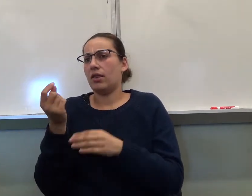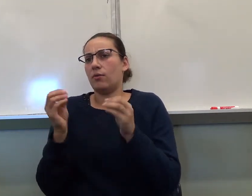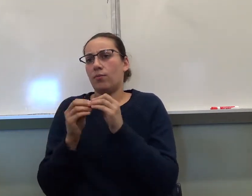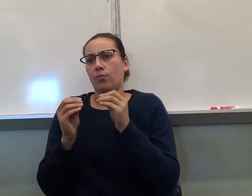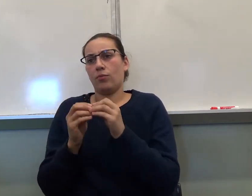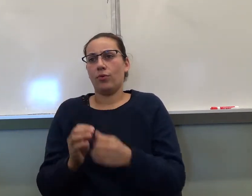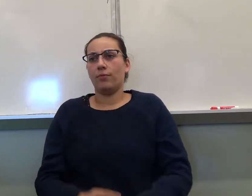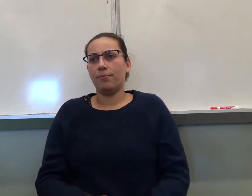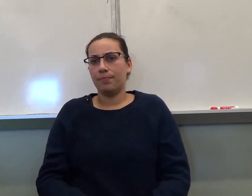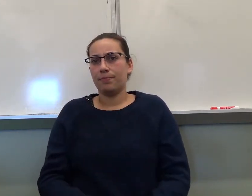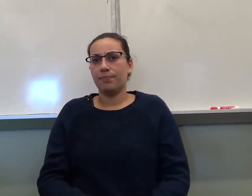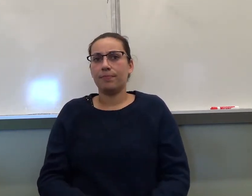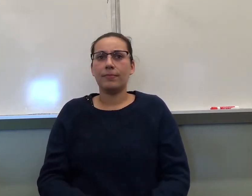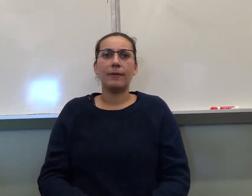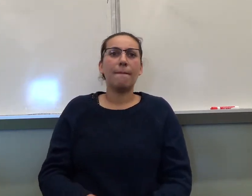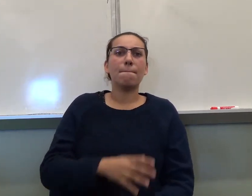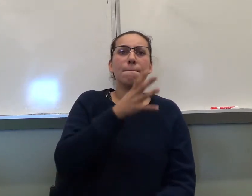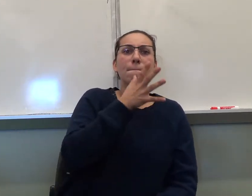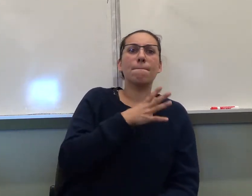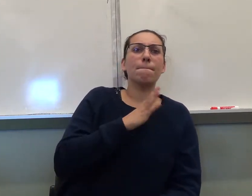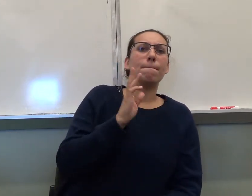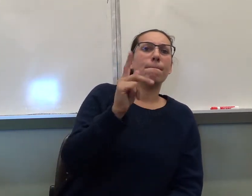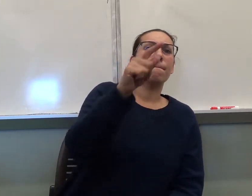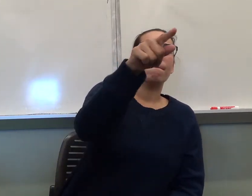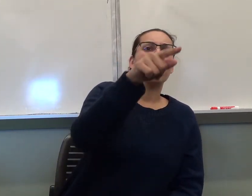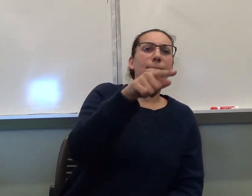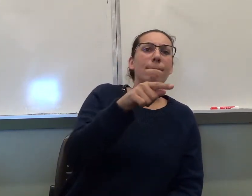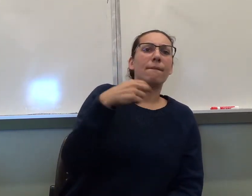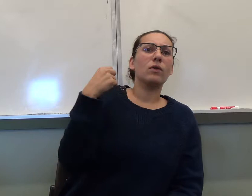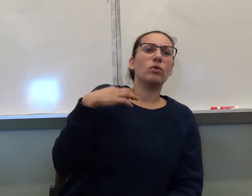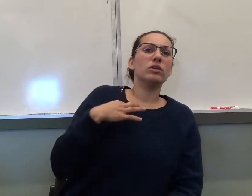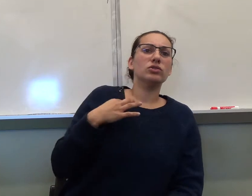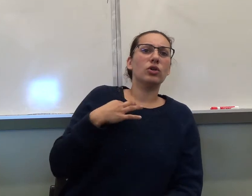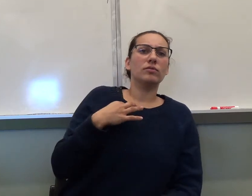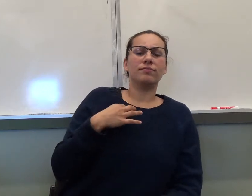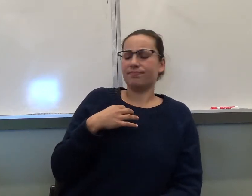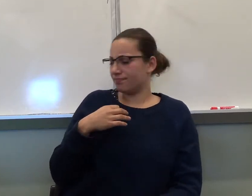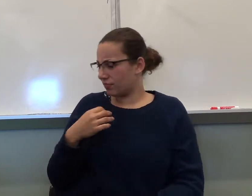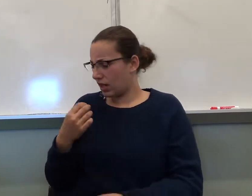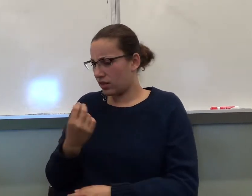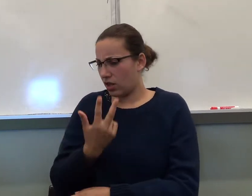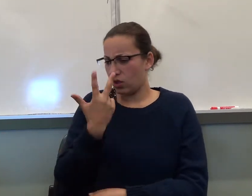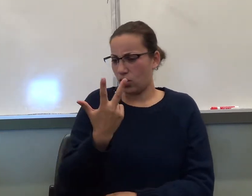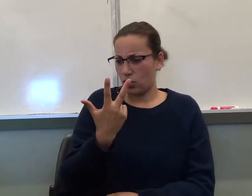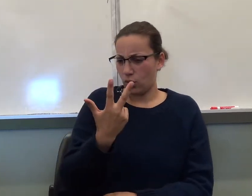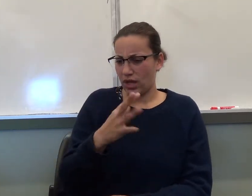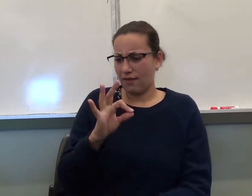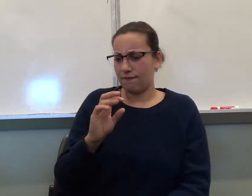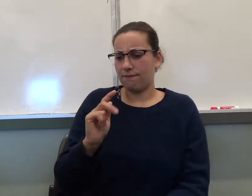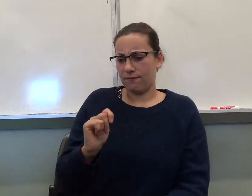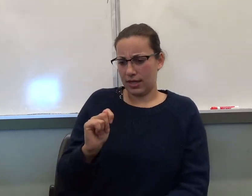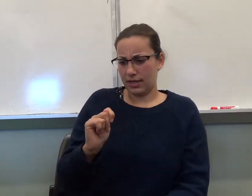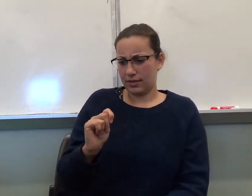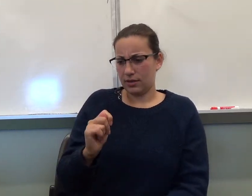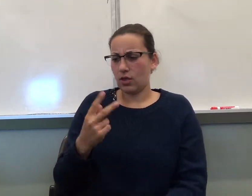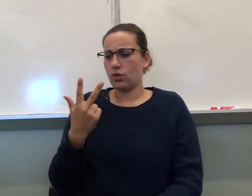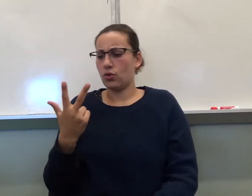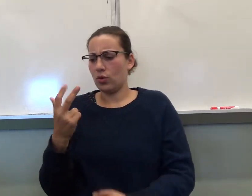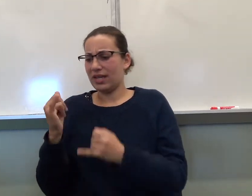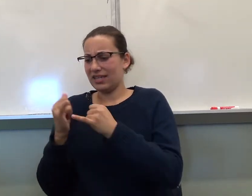Yes. the 3 feet, 3 inches is 4 boards. This is 4? Mm-hmm. Oh, that's gonna be more than.